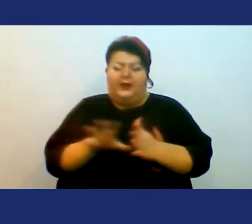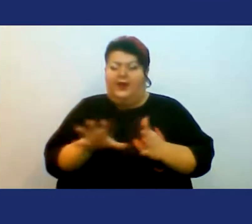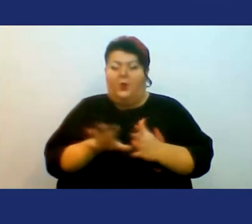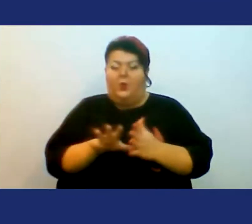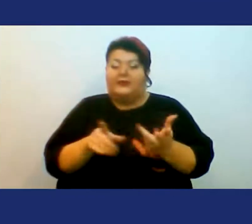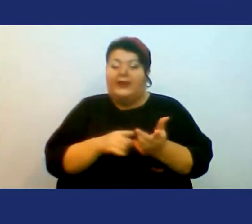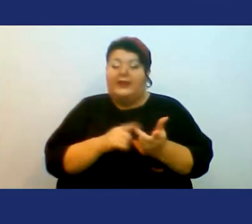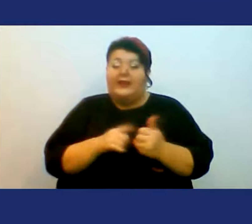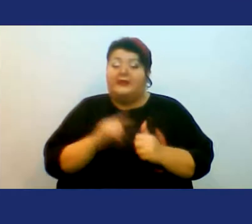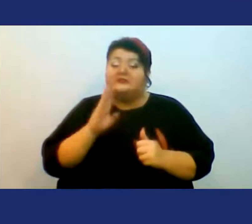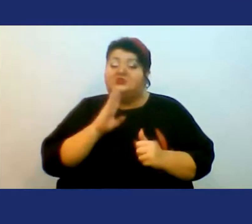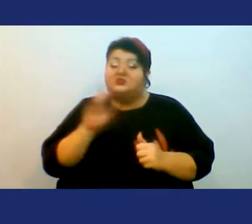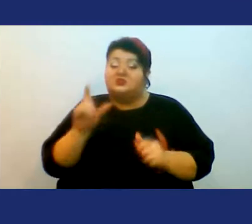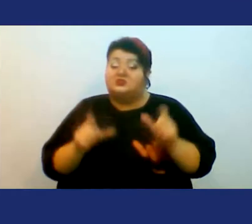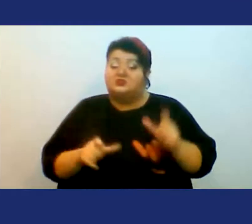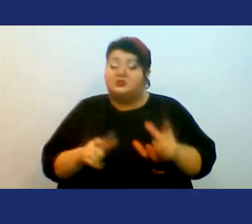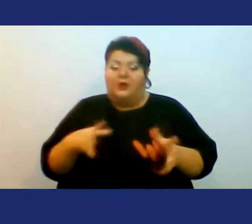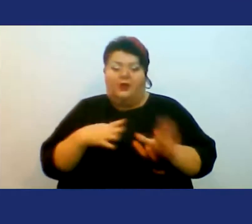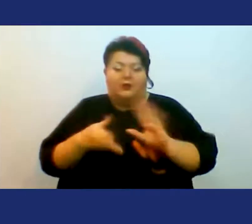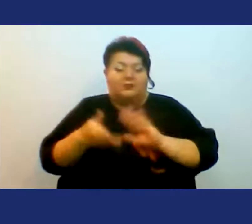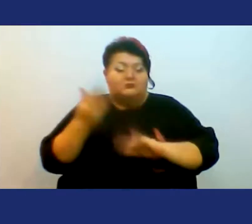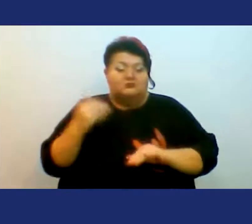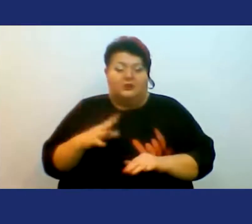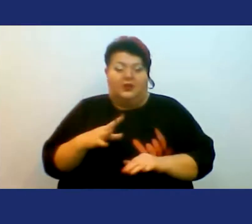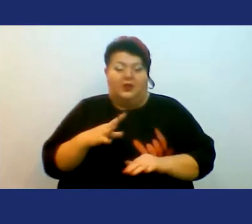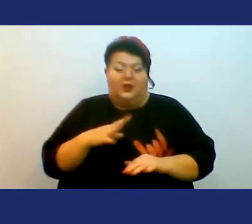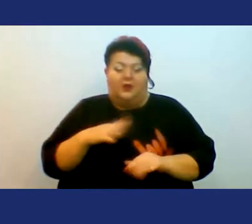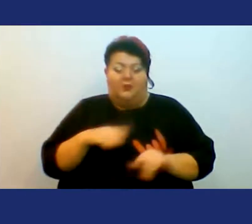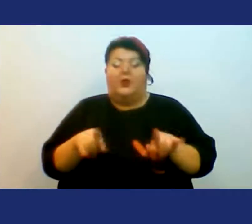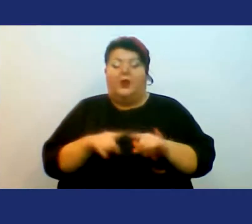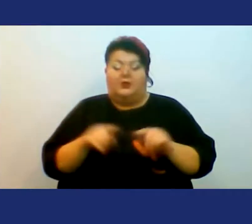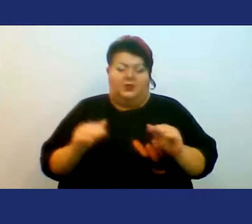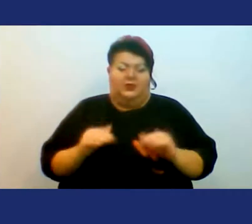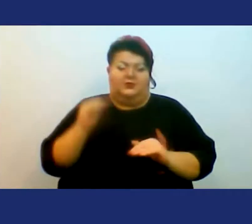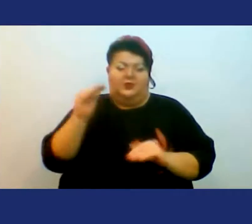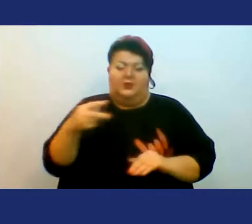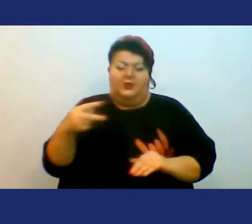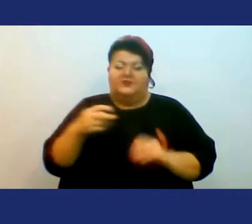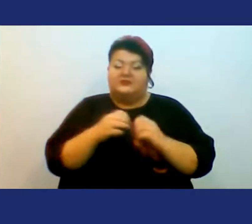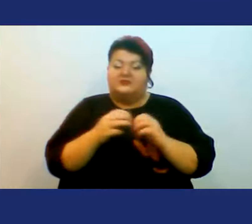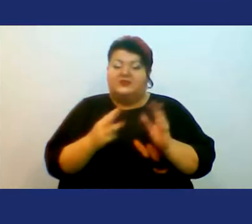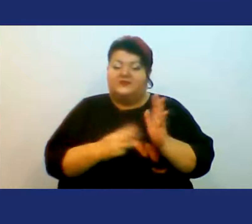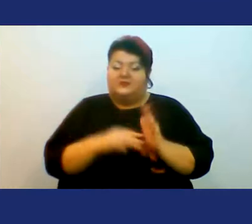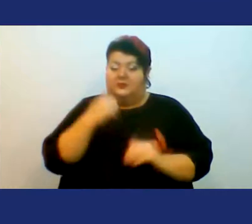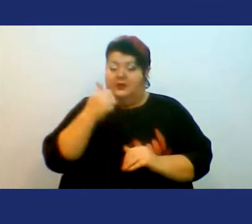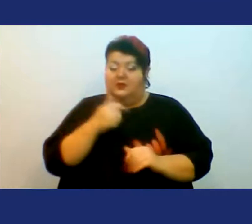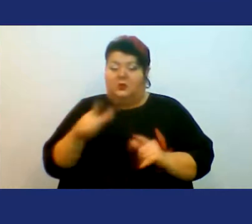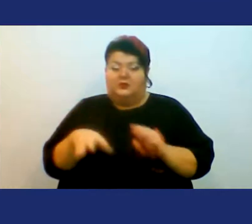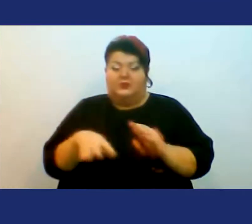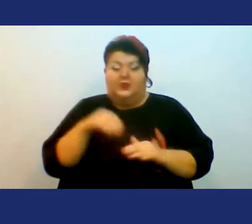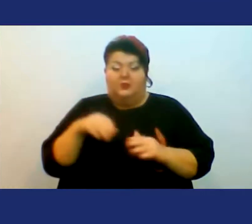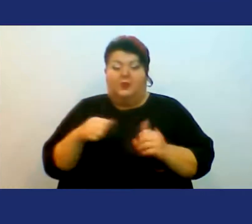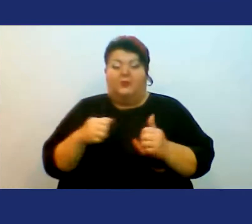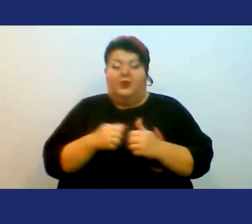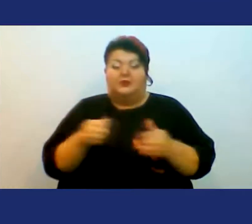And following the primaries, there are now 298 women registered to contest the elections. 204 of them